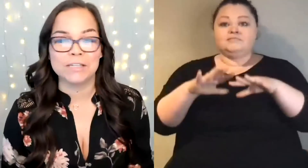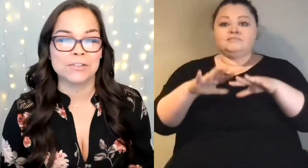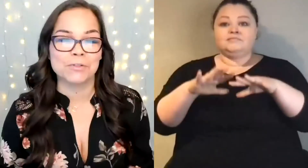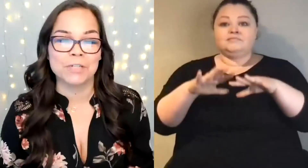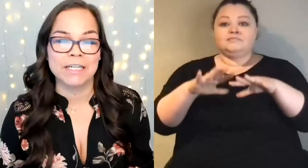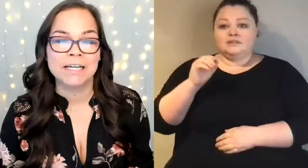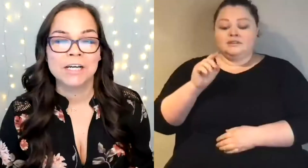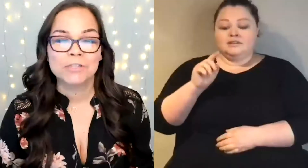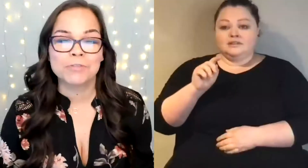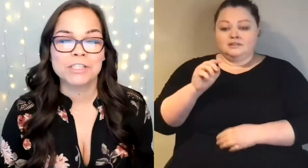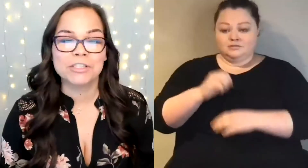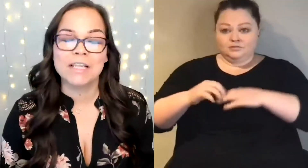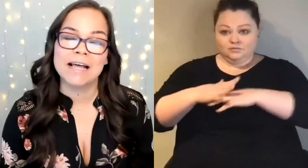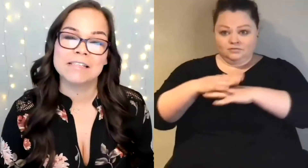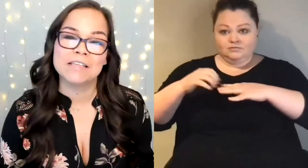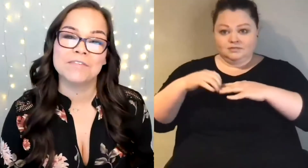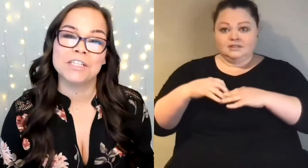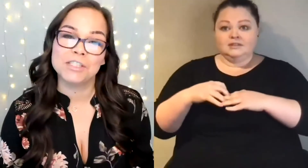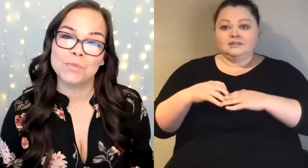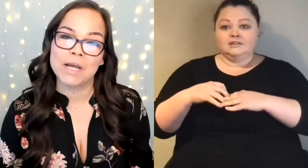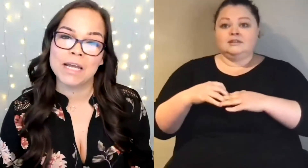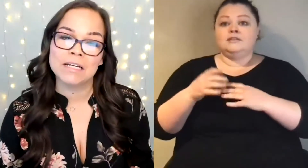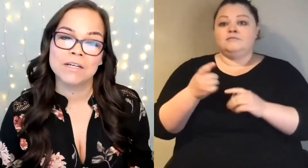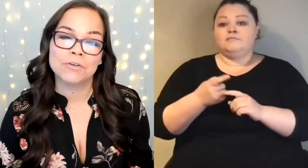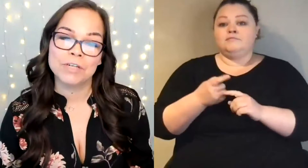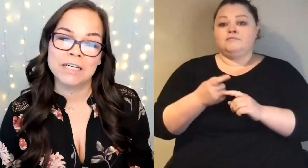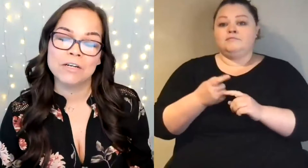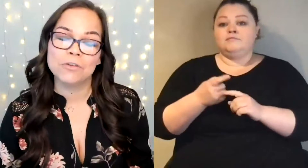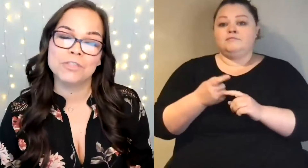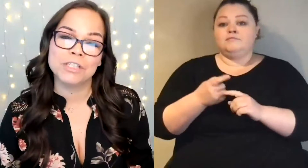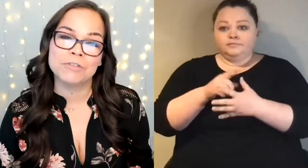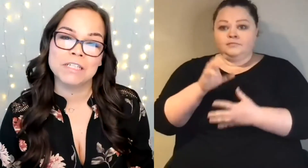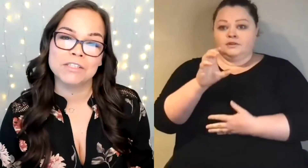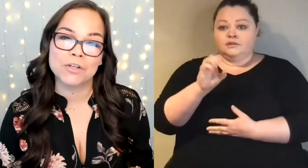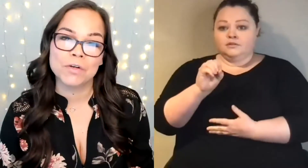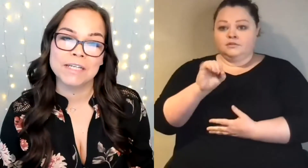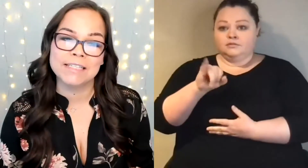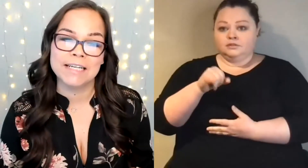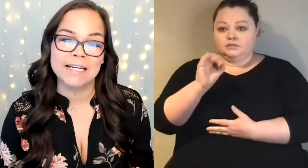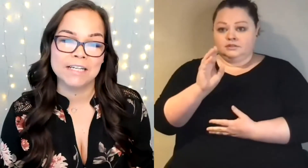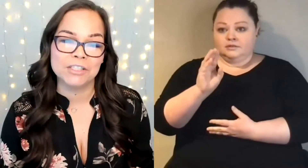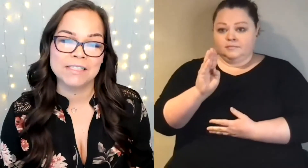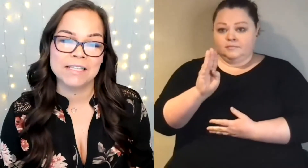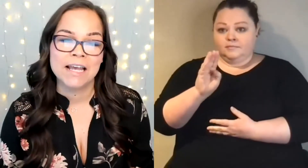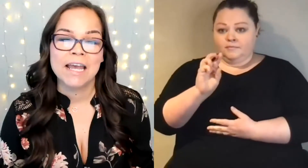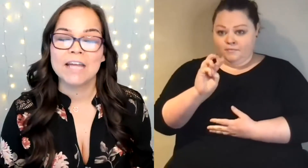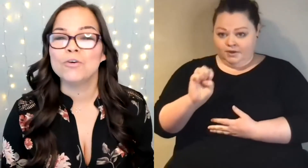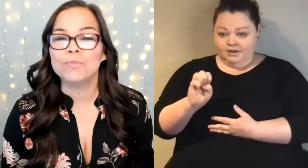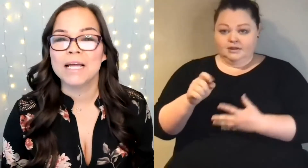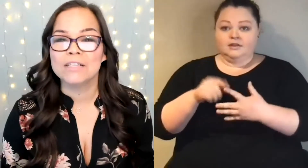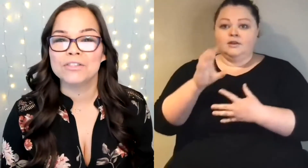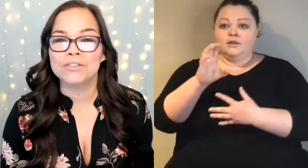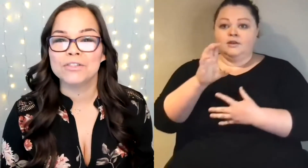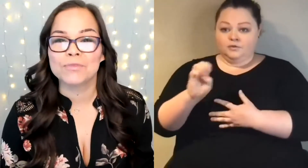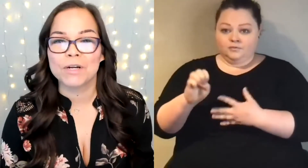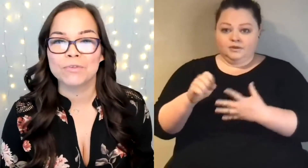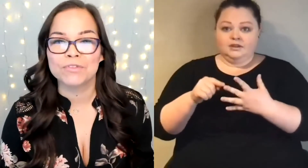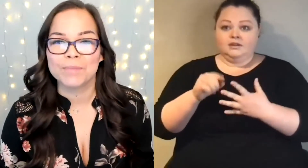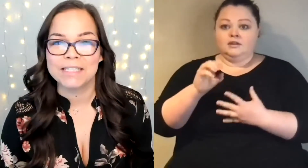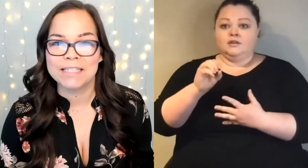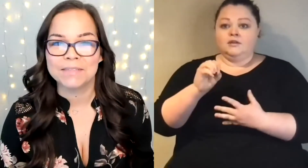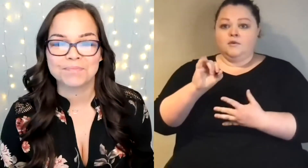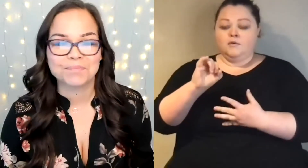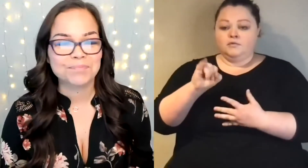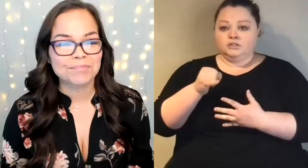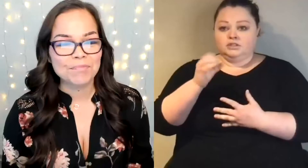1 territory, traditional lands of the Ojibwe, Cree, Oji-Cree, Dakota, and Dene nations, and homeland to the Red